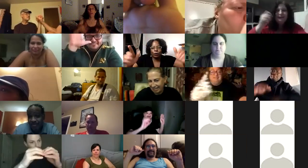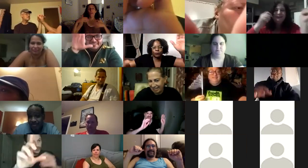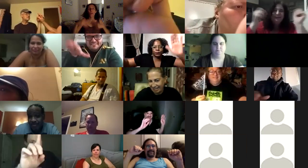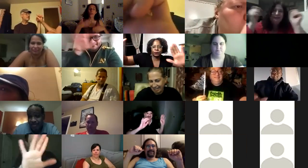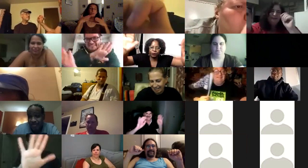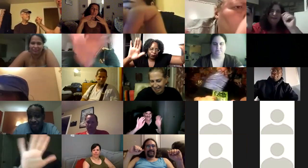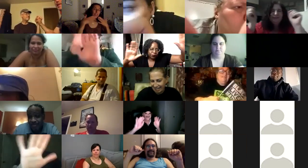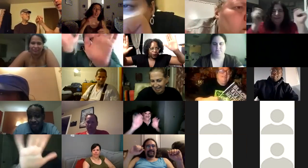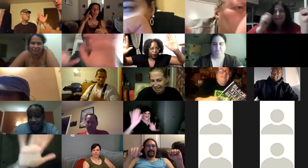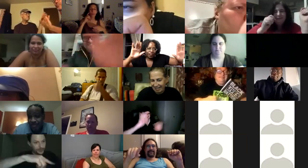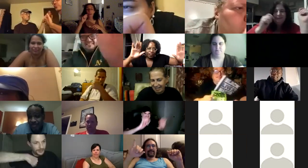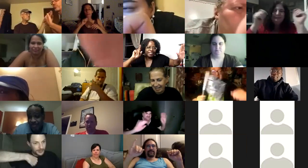And thank you for everyone.